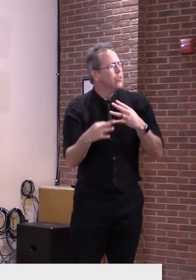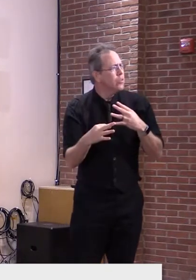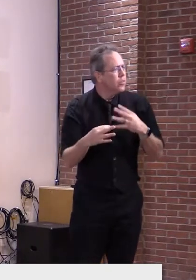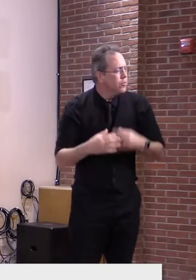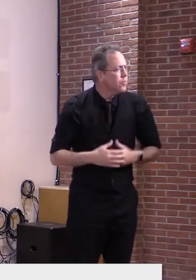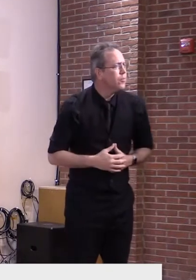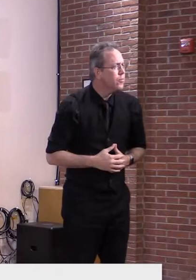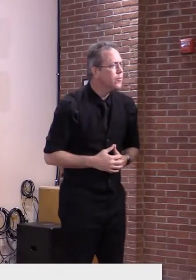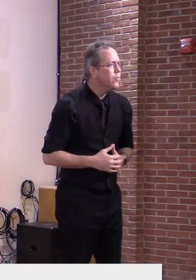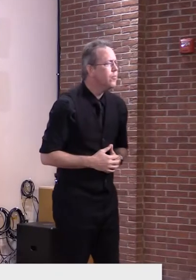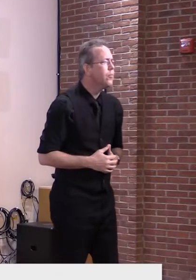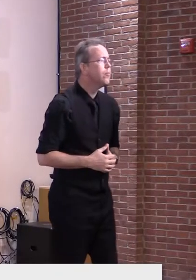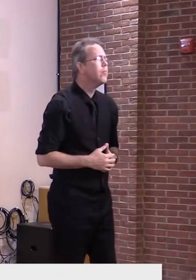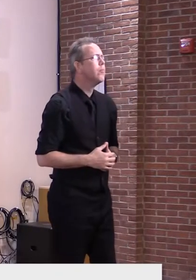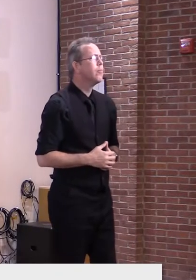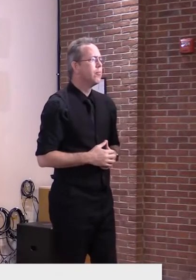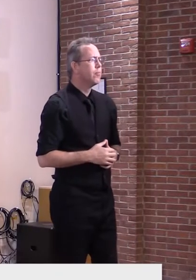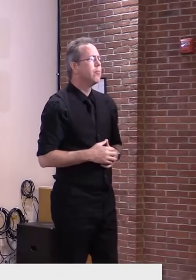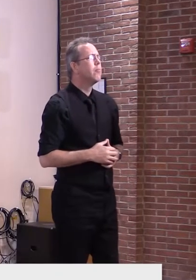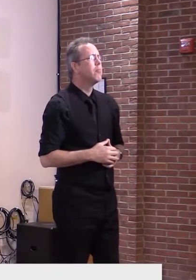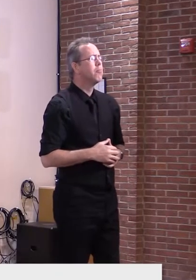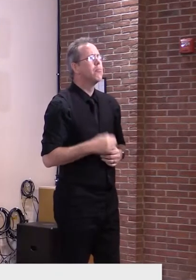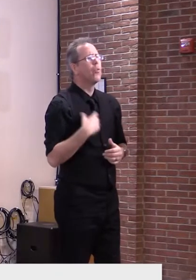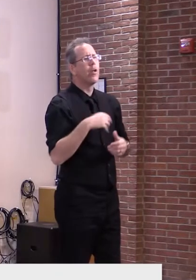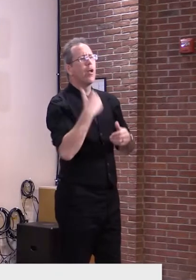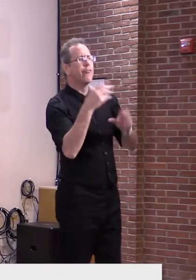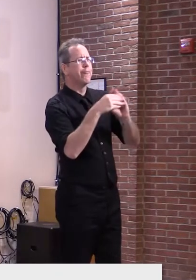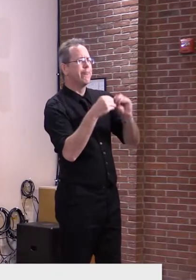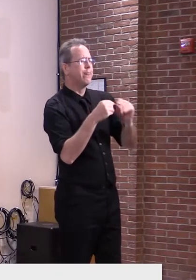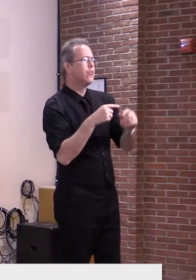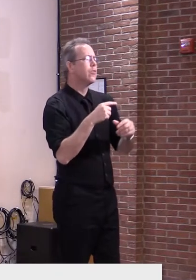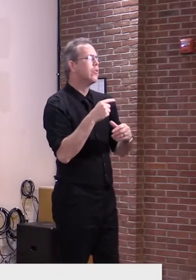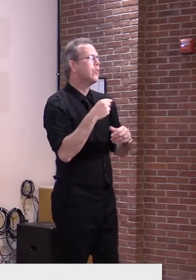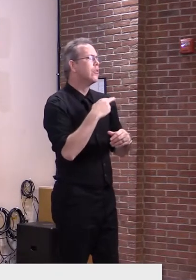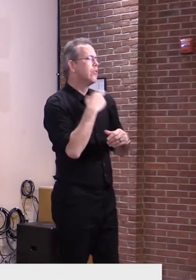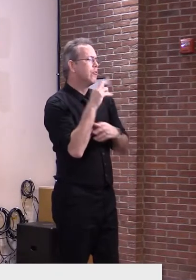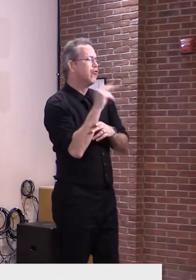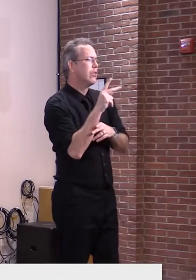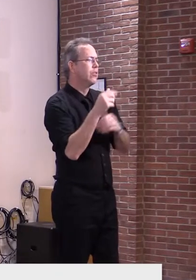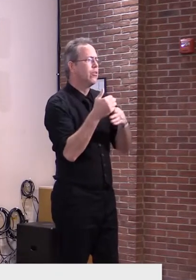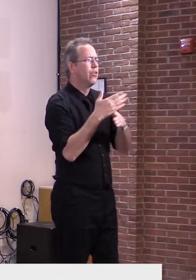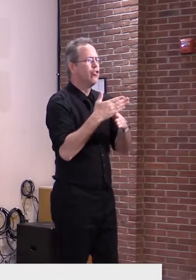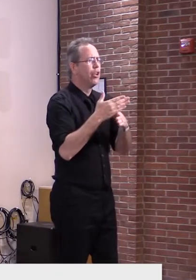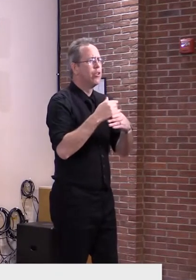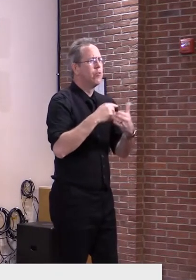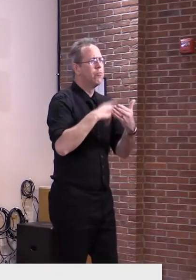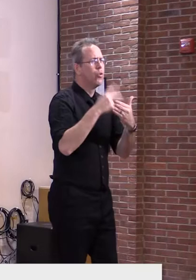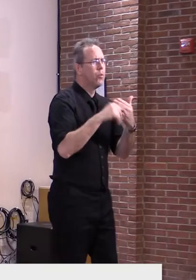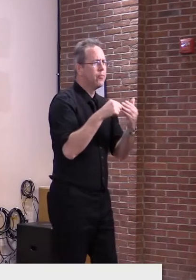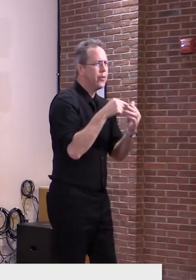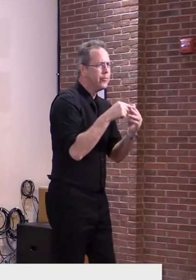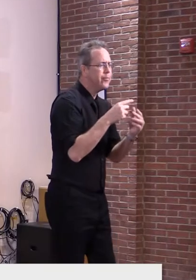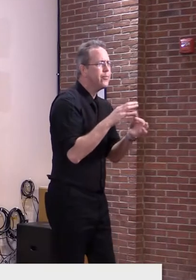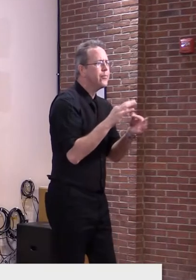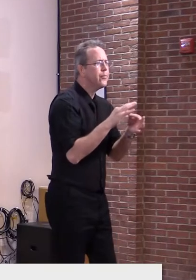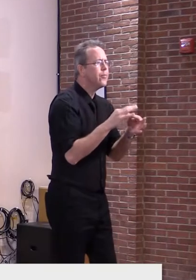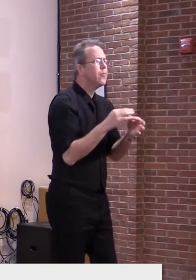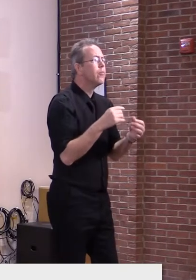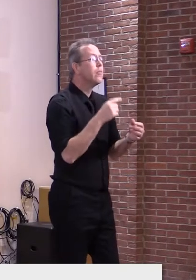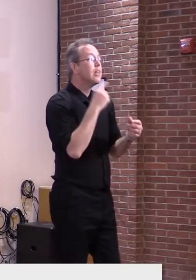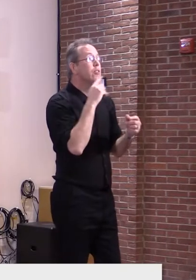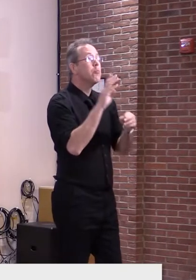policy. What do I mean by risk-sharing? That means if we hit turbulent economic conditions like we're seeing